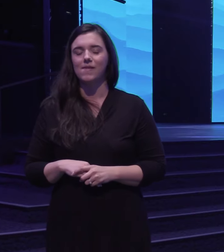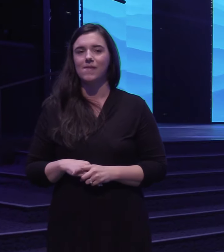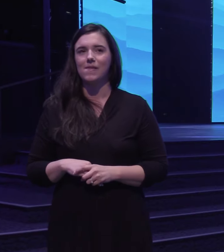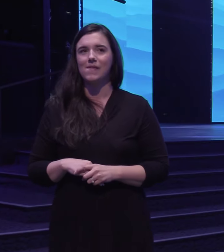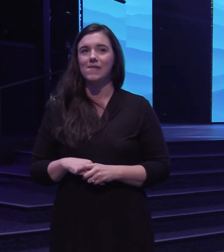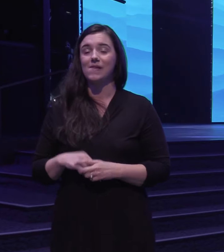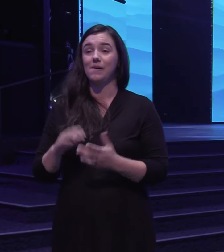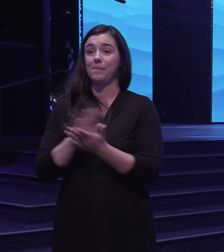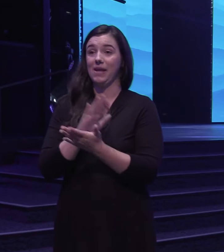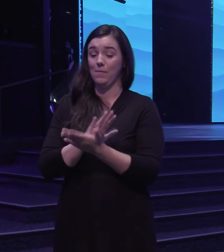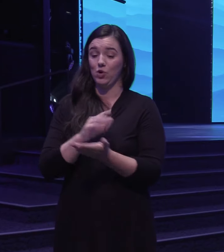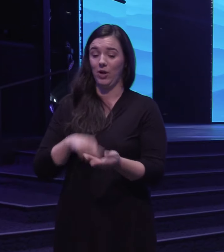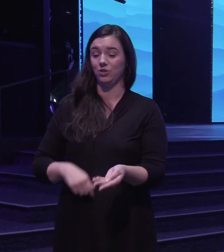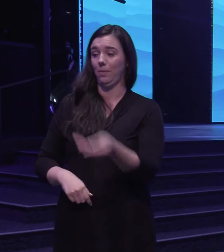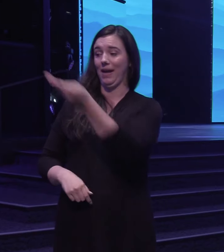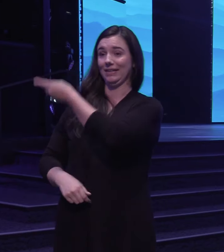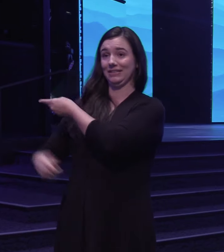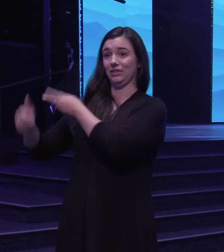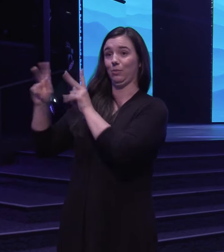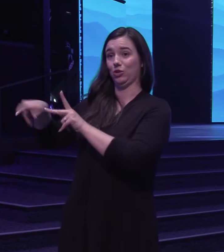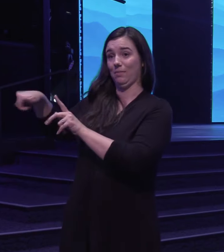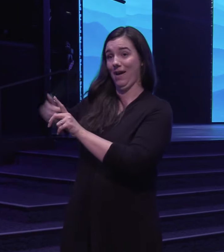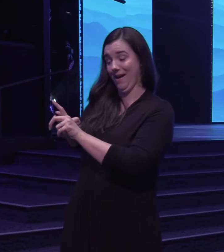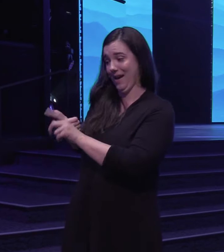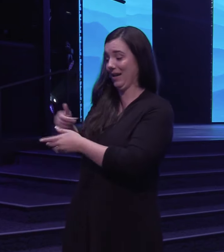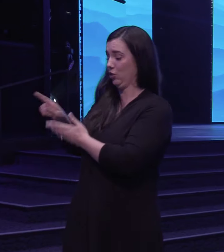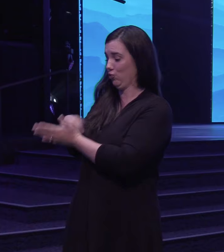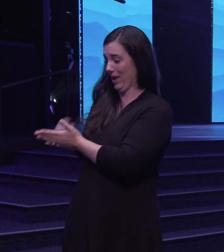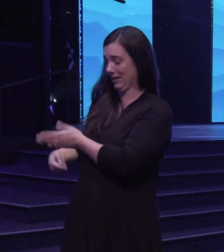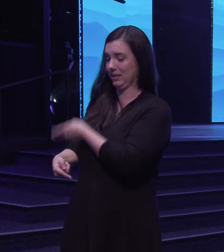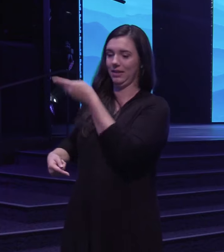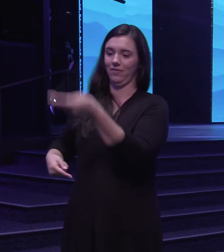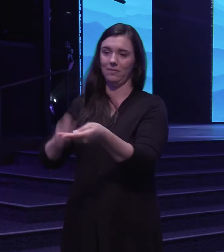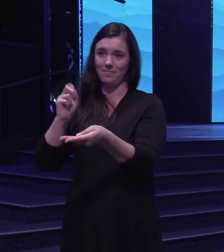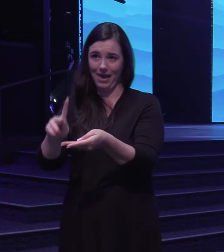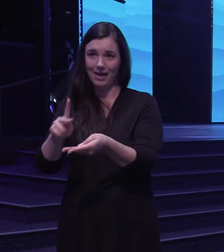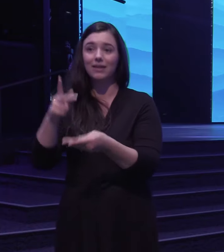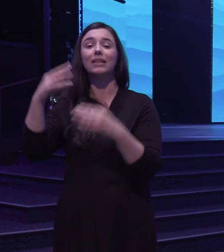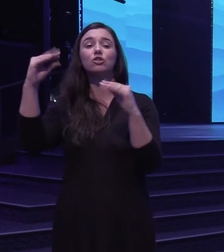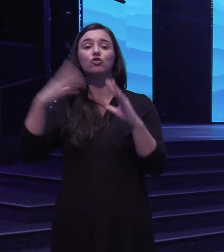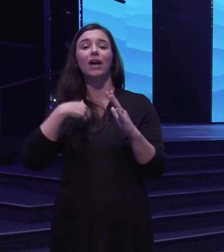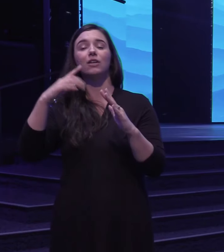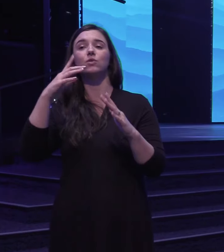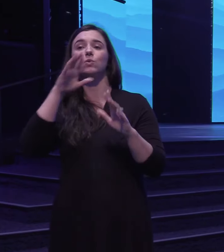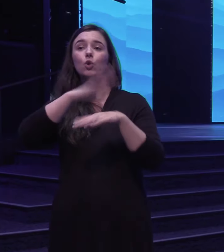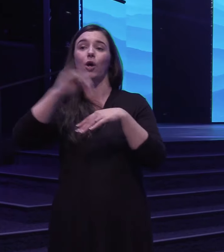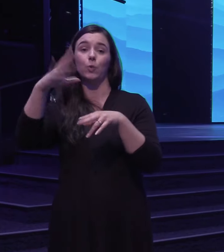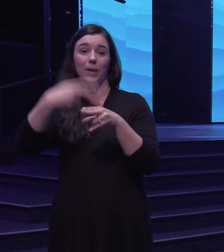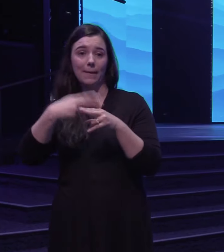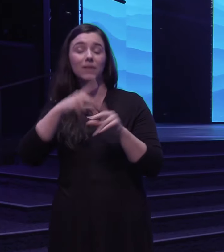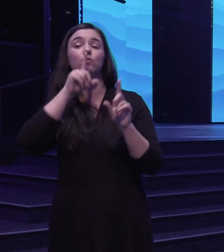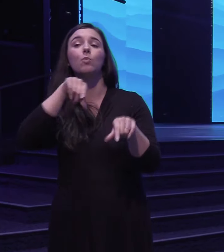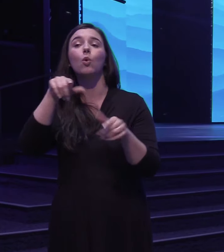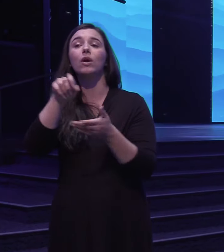your paper to the person behind you, they correct it, give it back to you, the teacher would call your name out loud. You had to report your score out